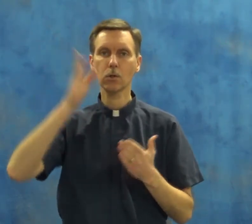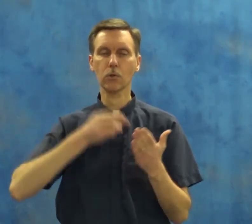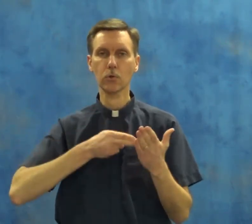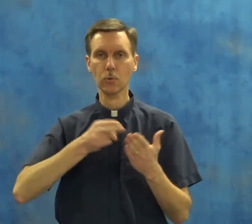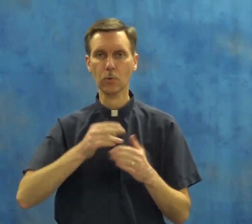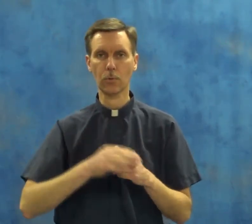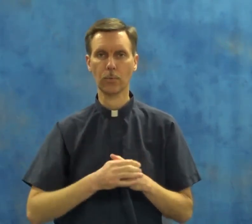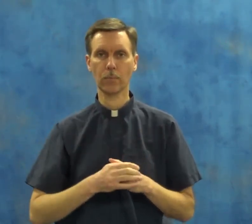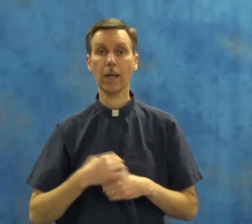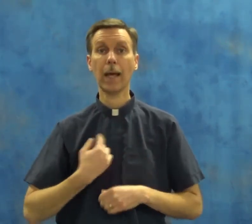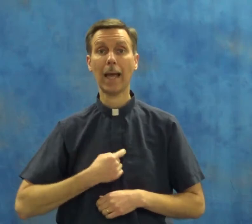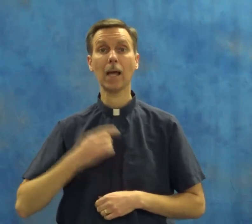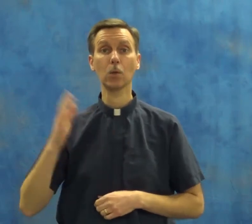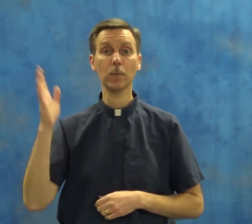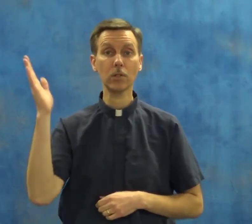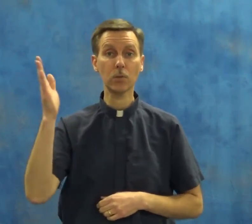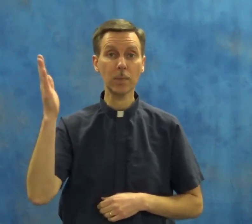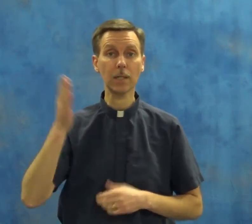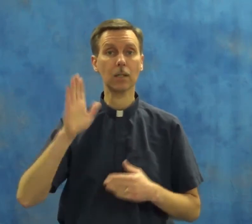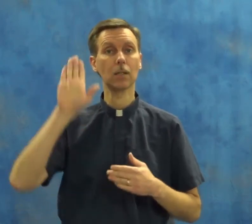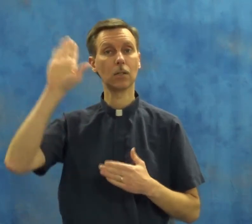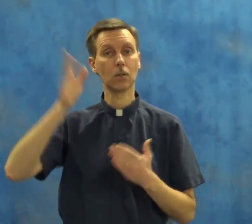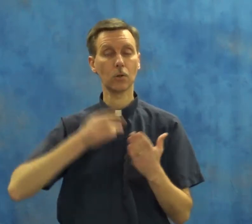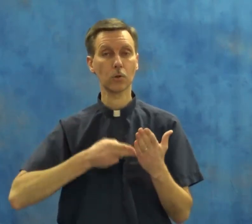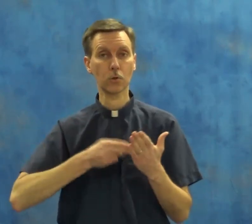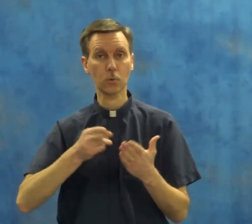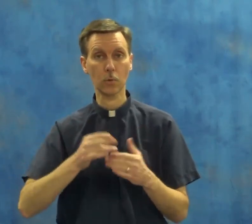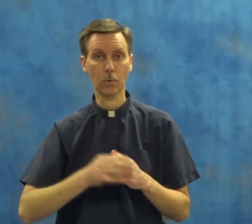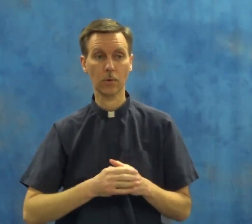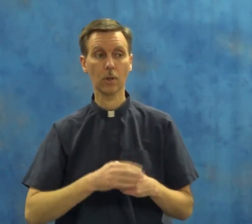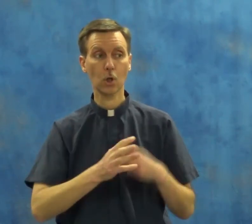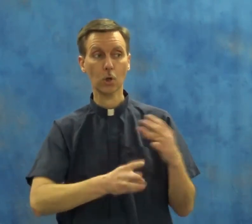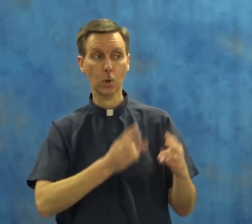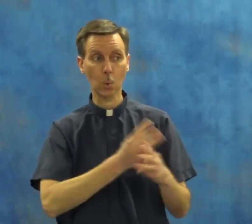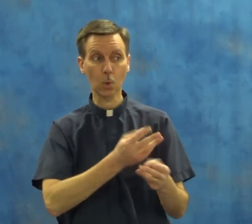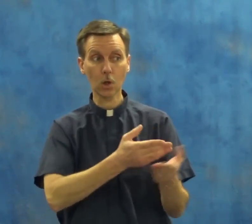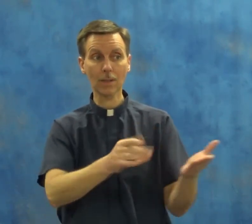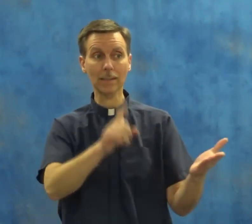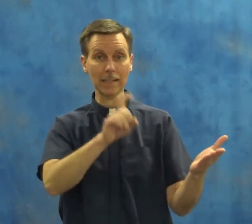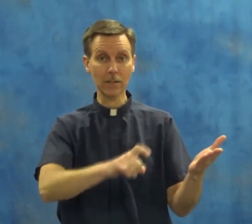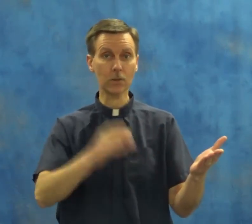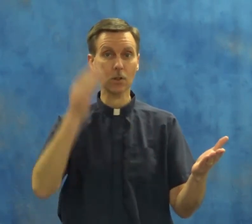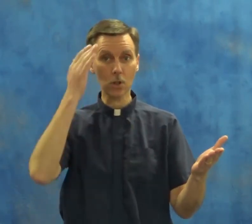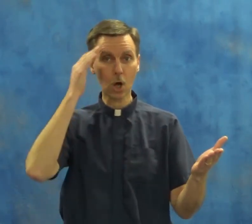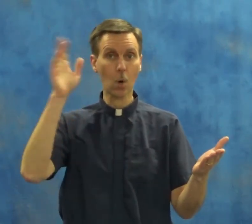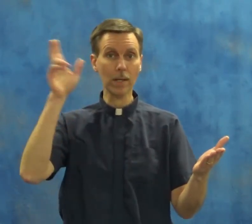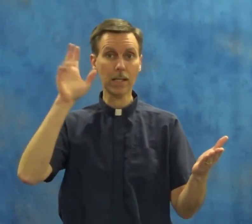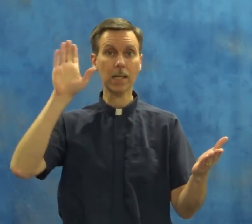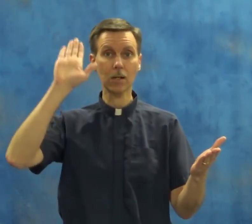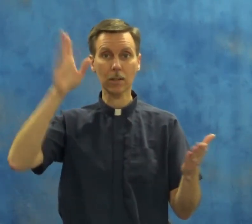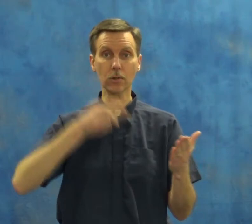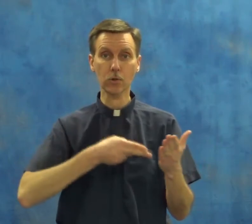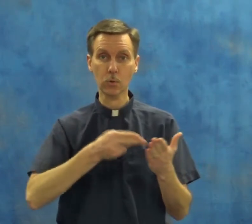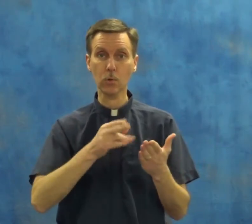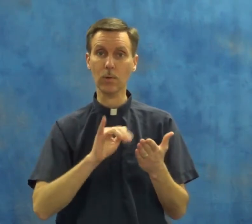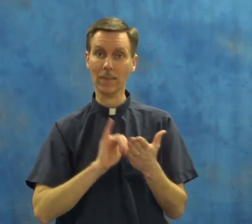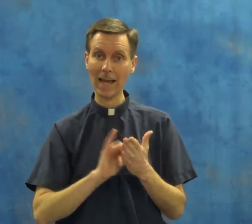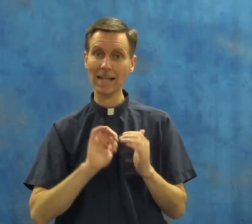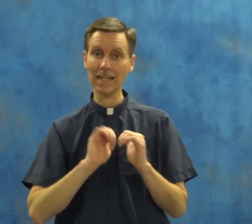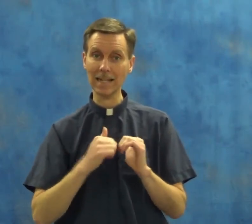the truth. And we speak the truth. The world needs to know and hear his truth. That is